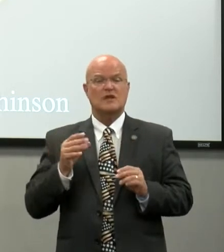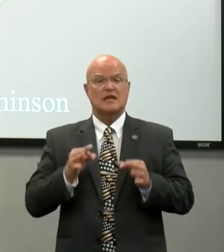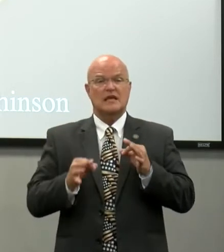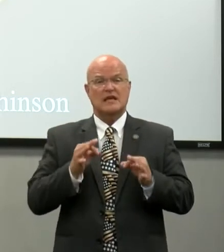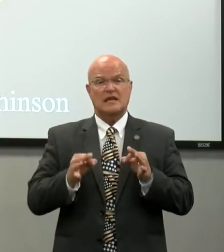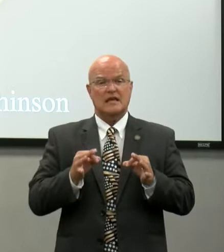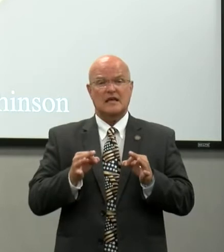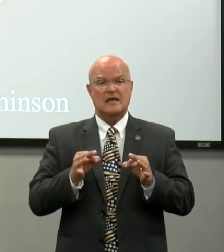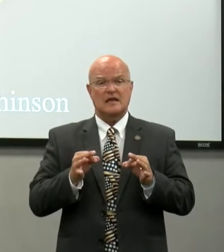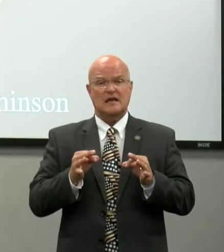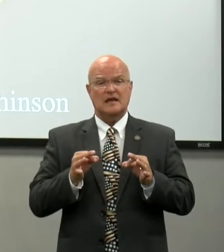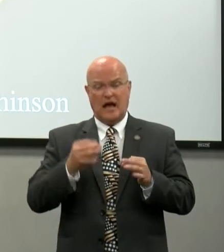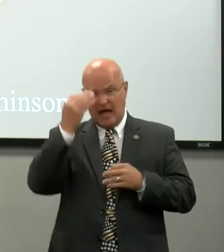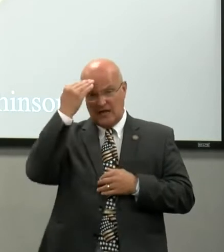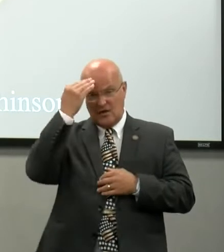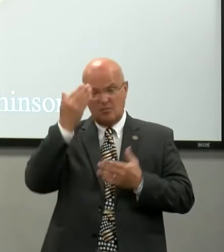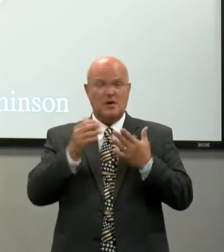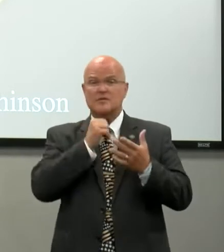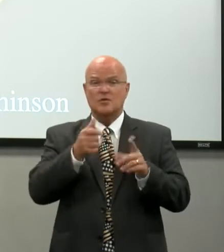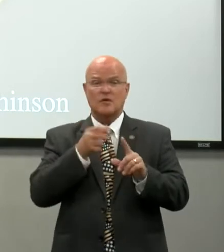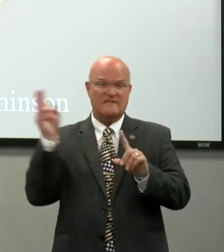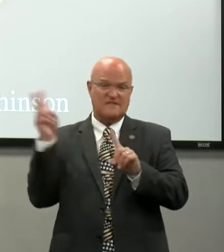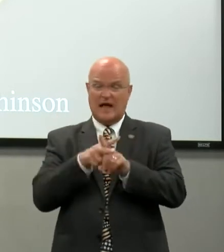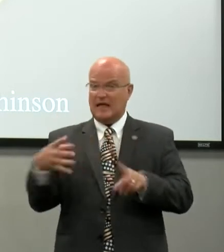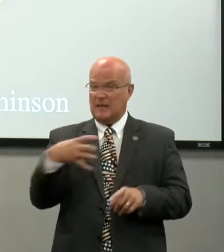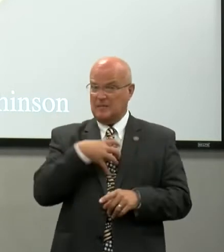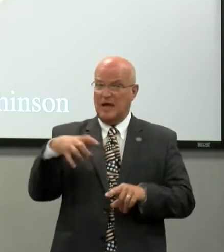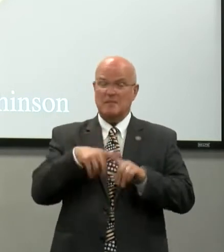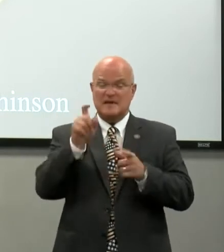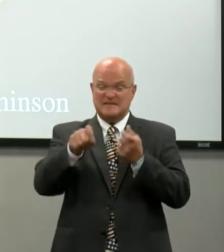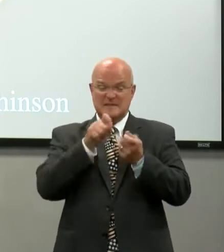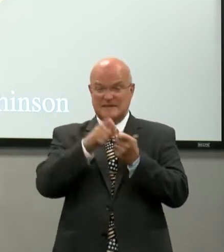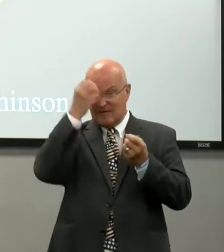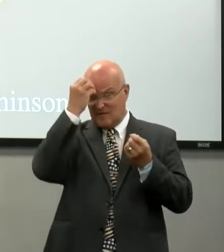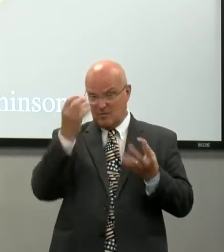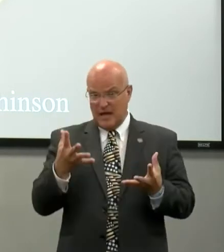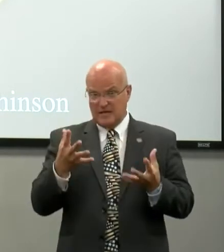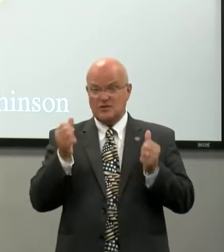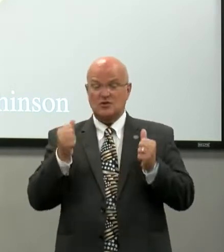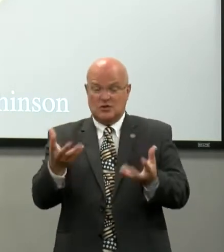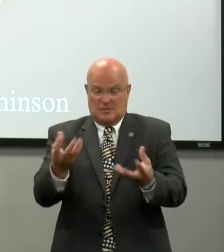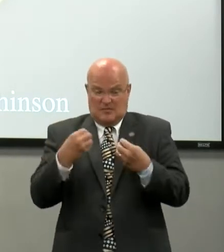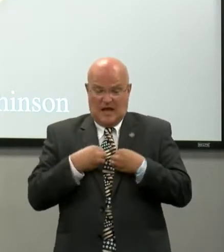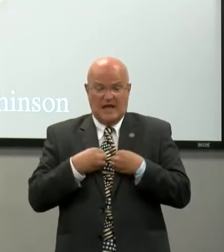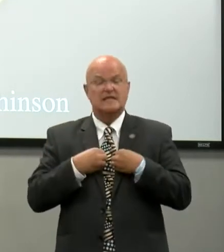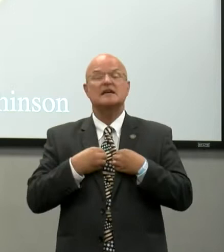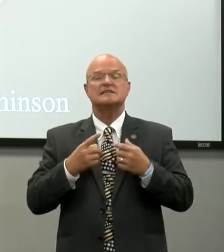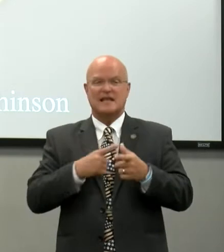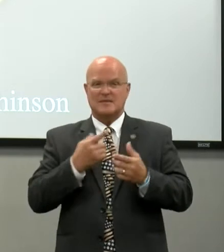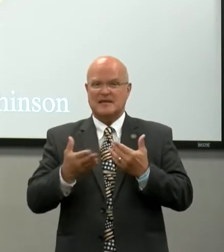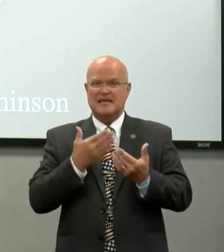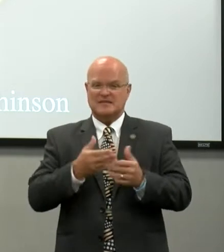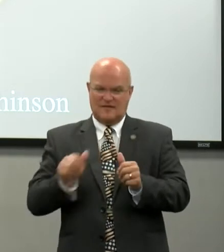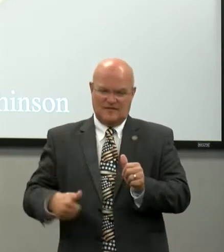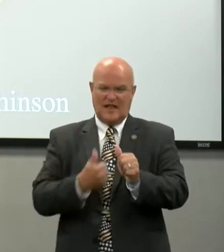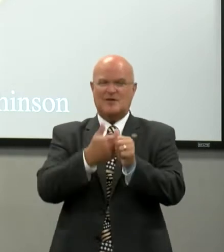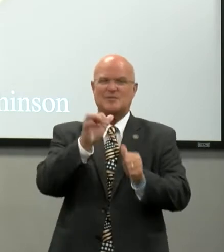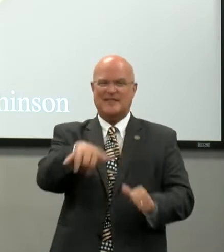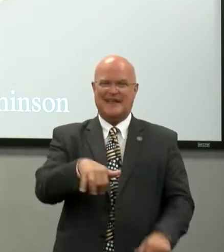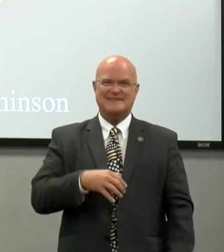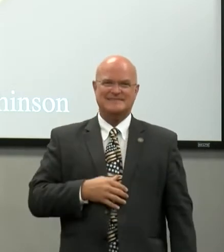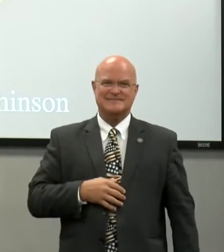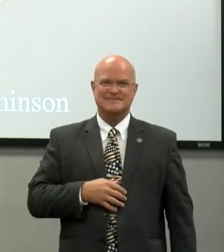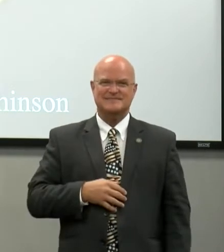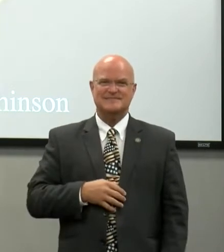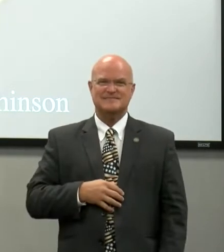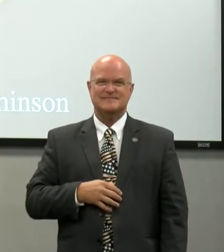there's I know you probably don't want to file a complaint, but if there's specific information you can provide to us, then it'll be easier to follow up on